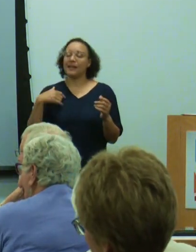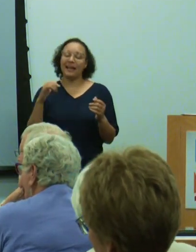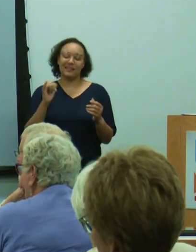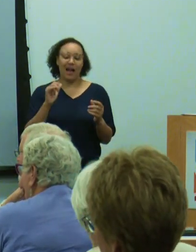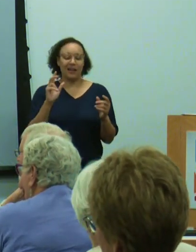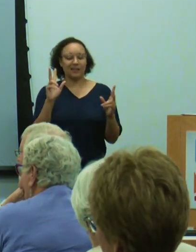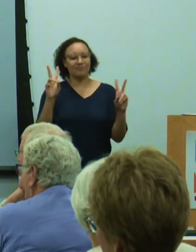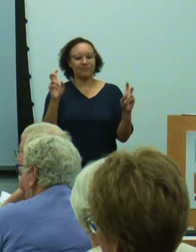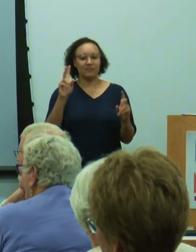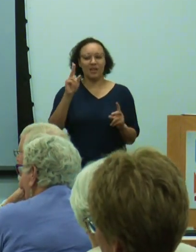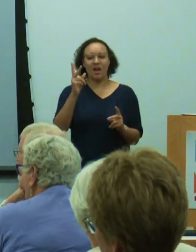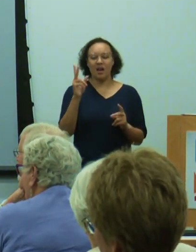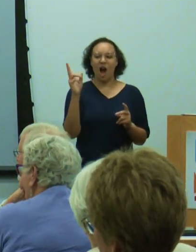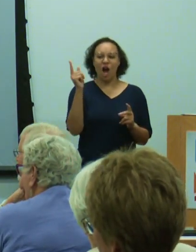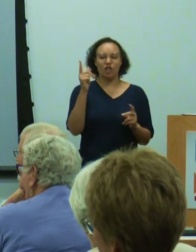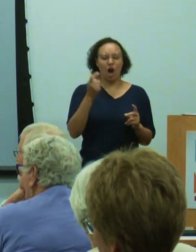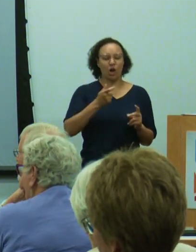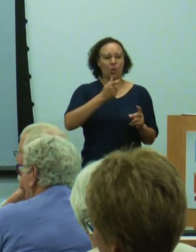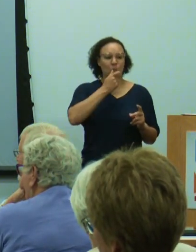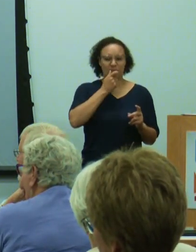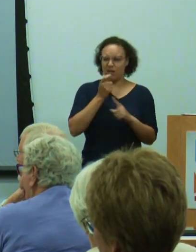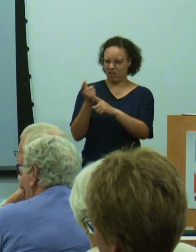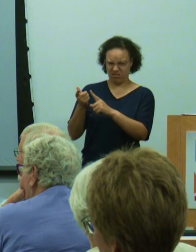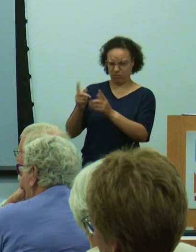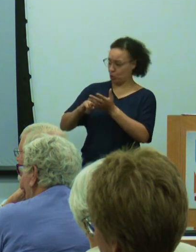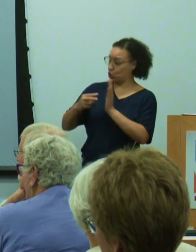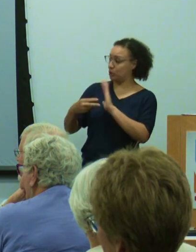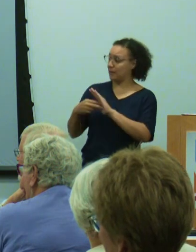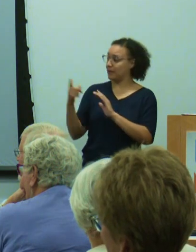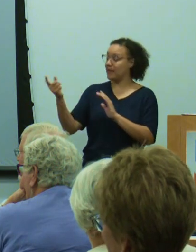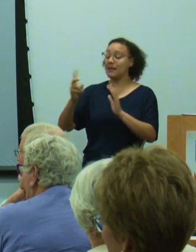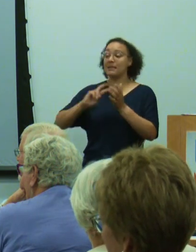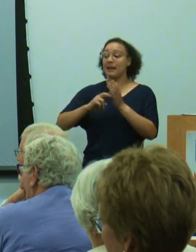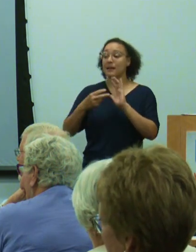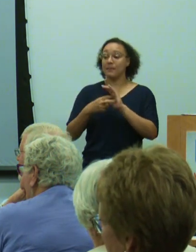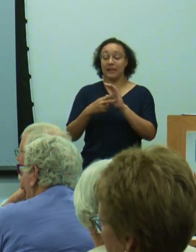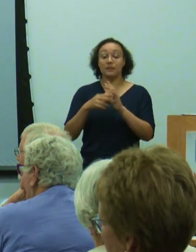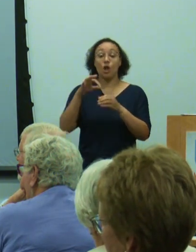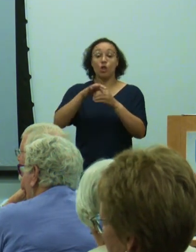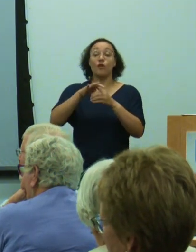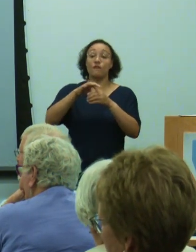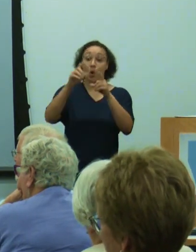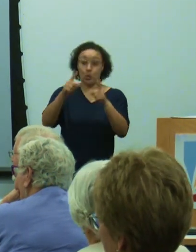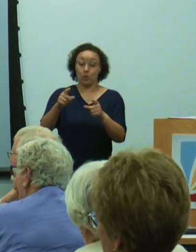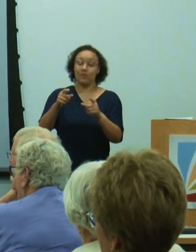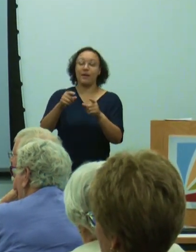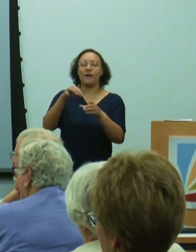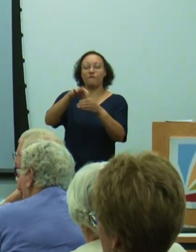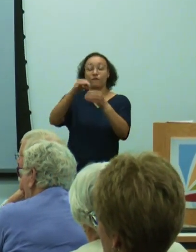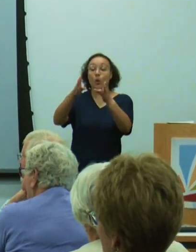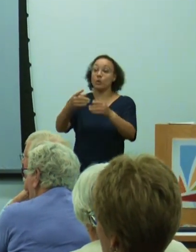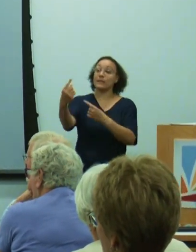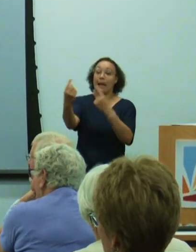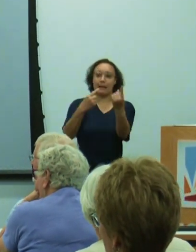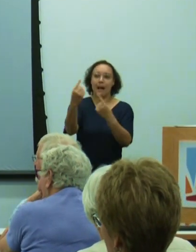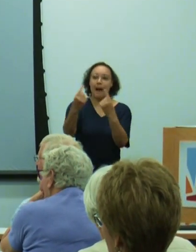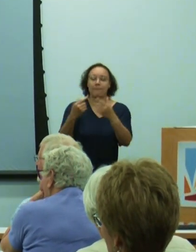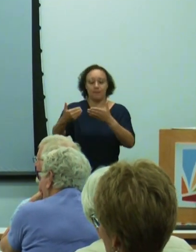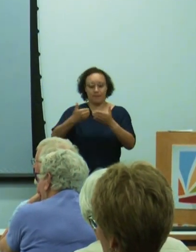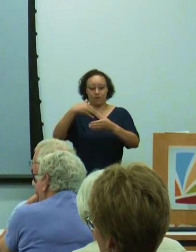It's a chance to encourage voters to come out and vote for your numbers ultimately. And it's a chance to head off